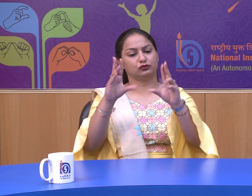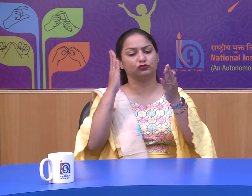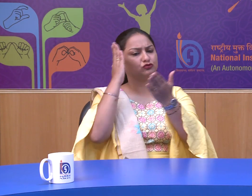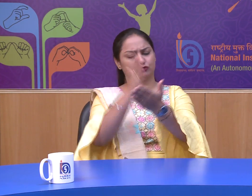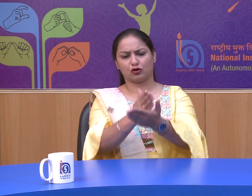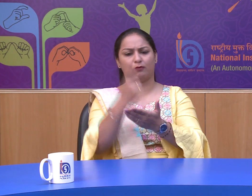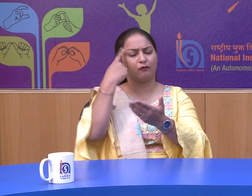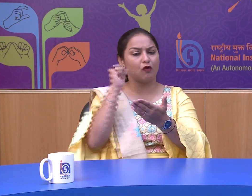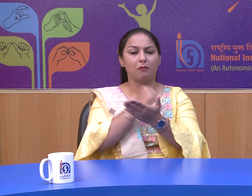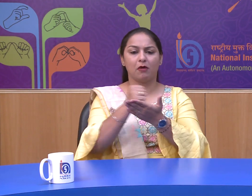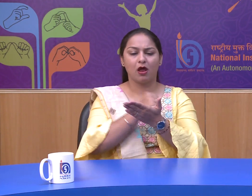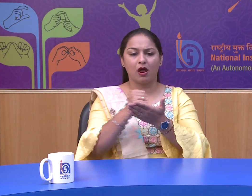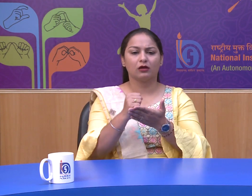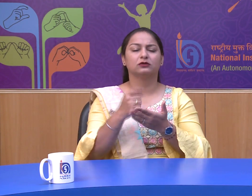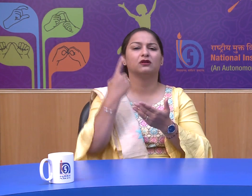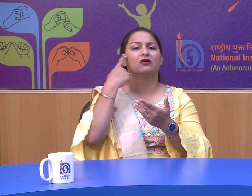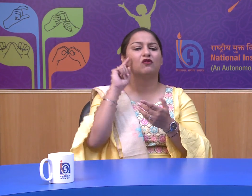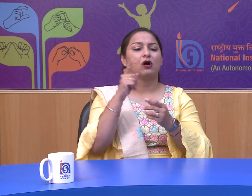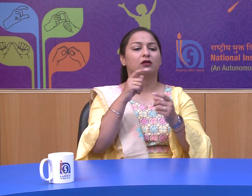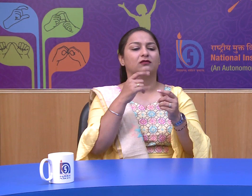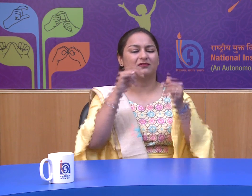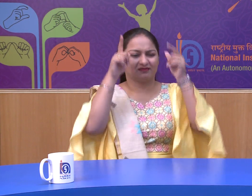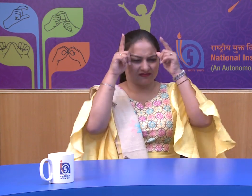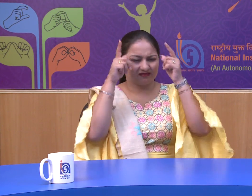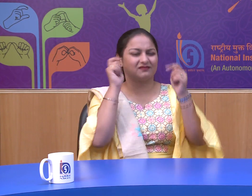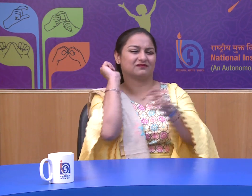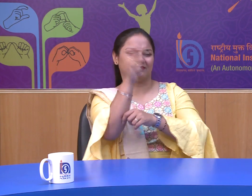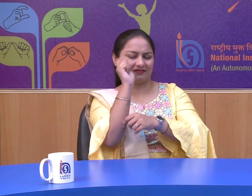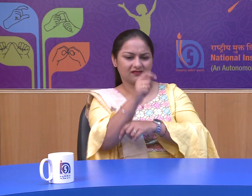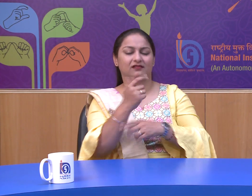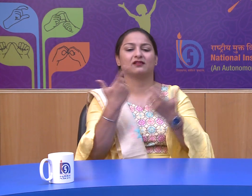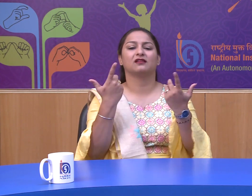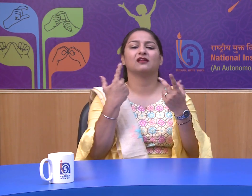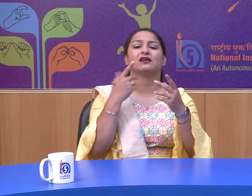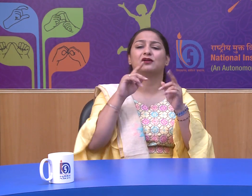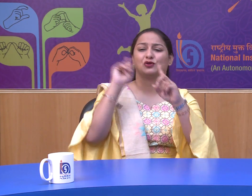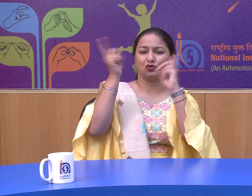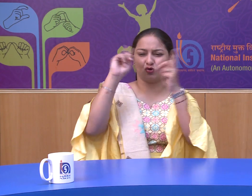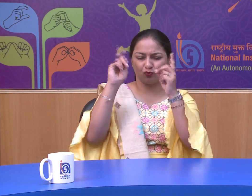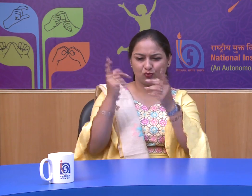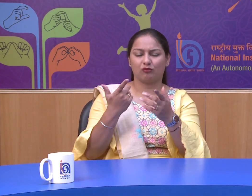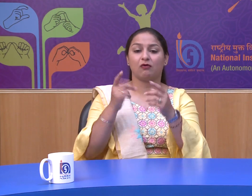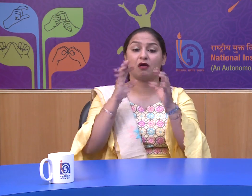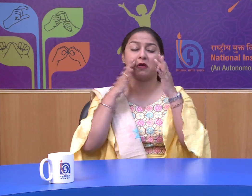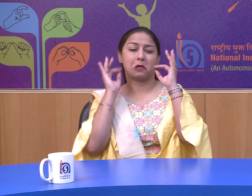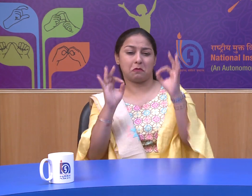of royal hunt and pleasure tours and started